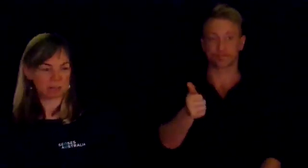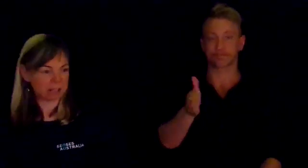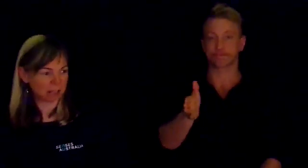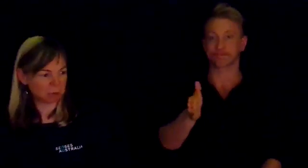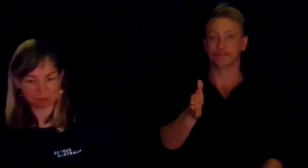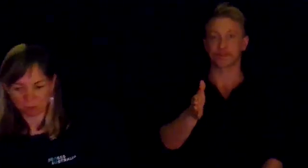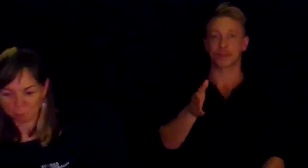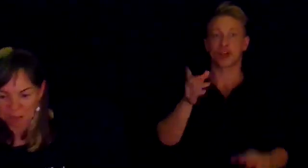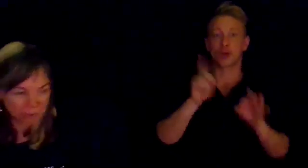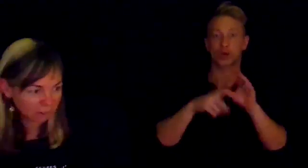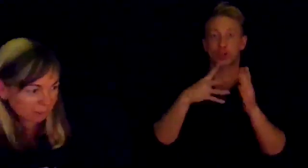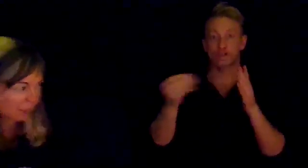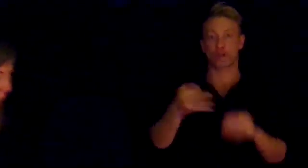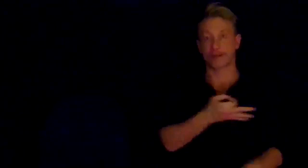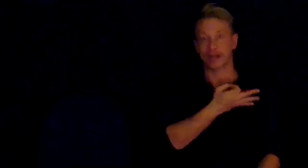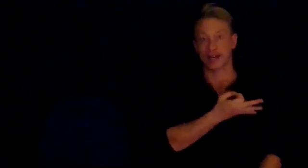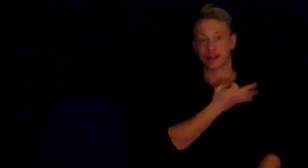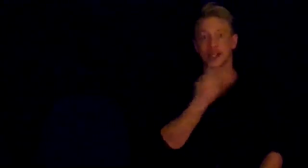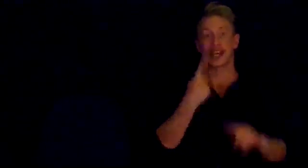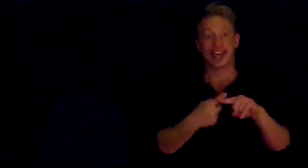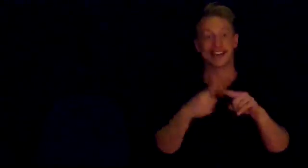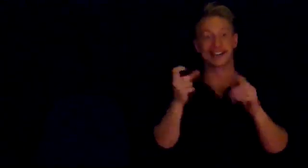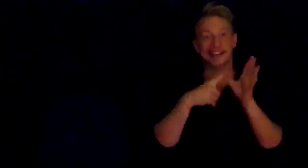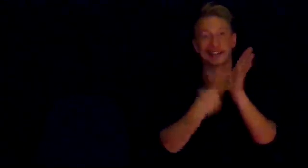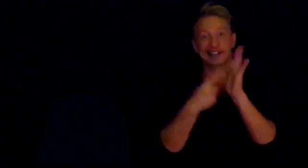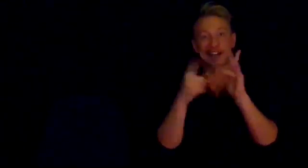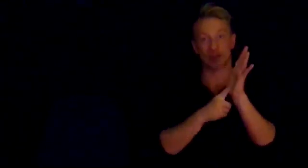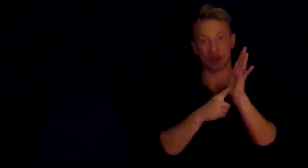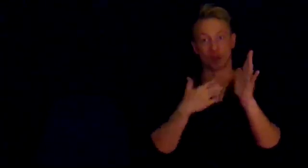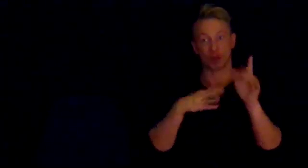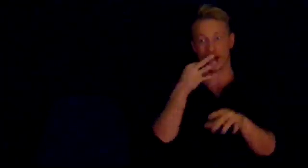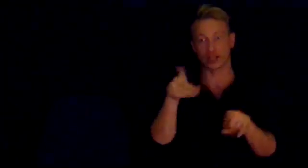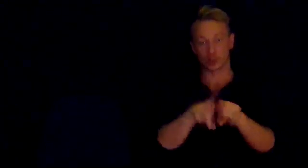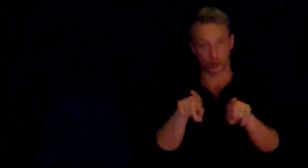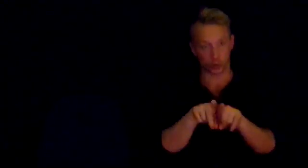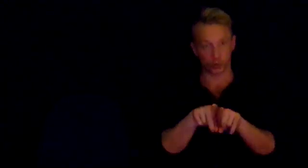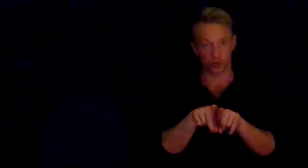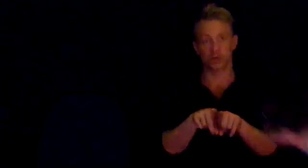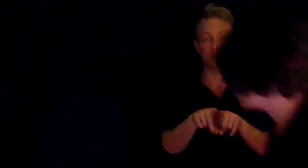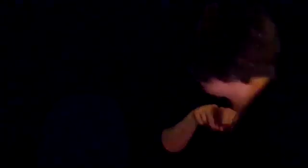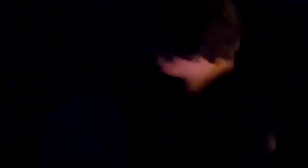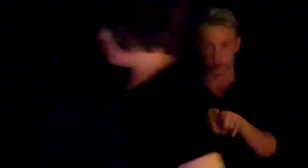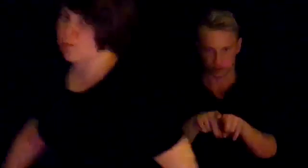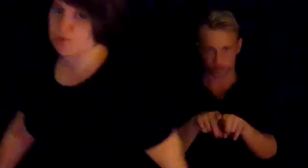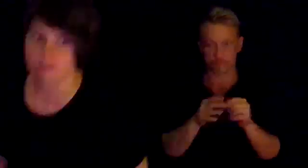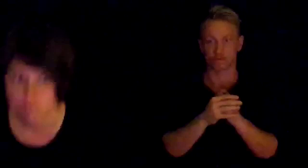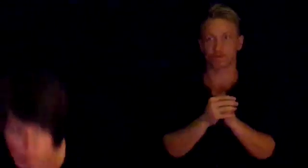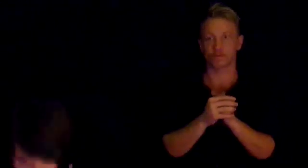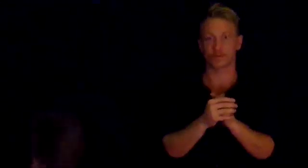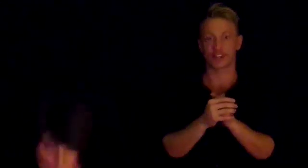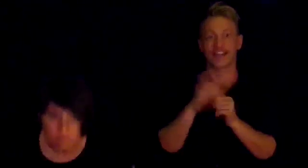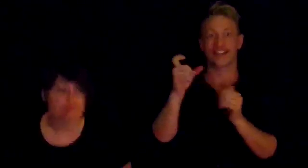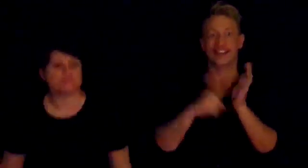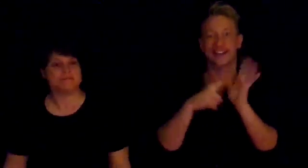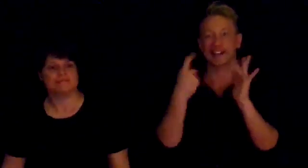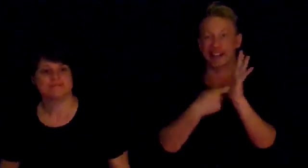So we'll take a question from Paula. And Carol's also indicating she'd like to ask a question too. And Claire has her hand